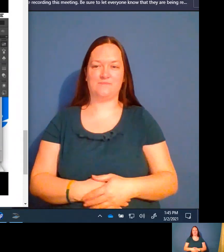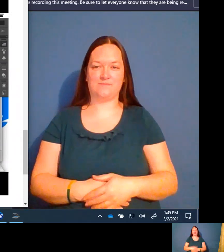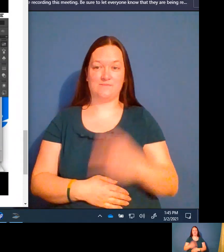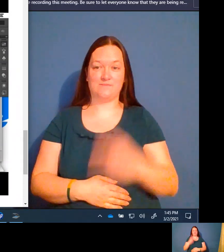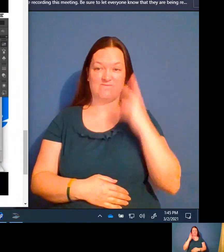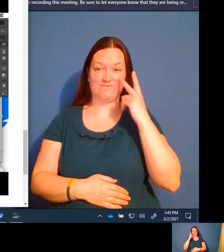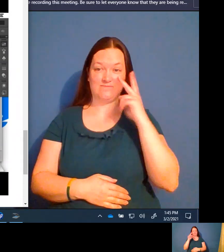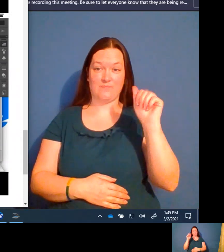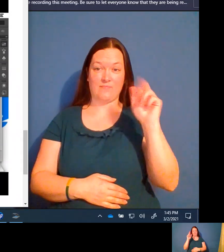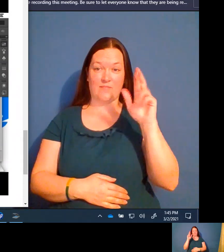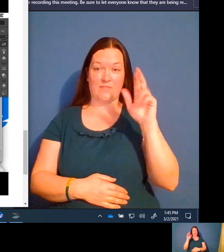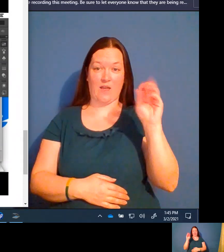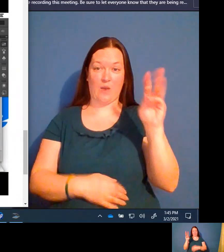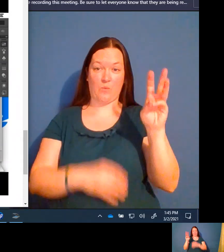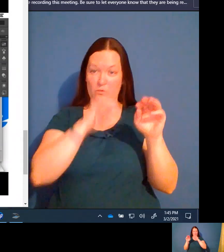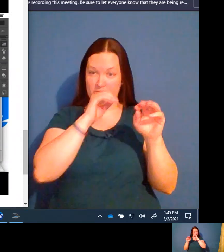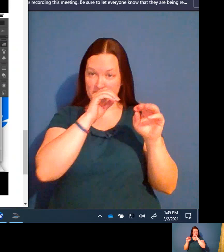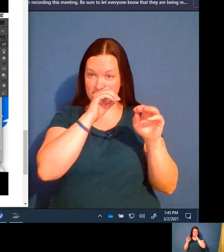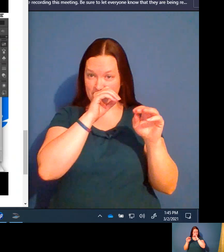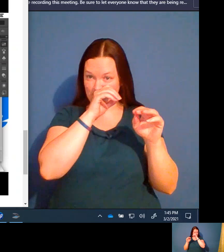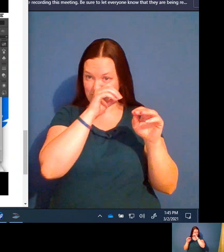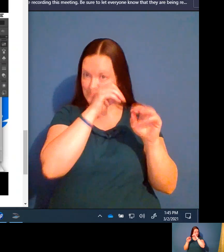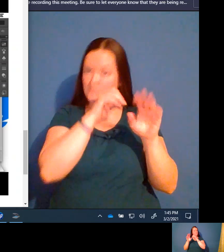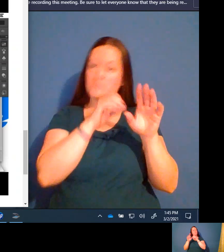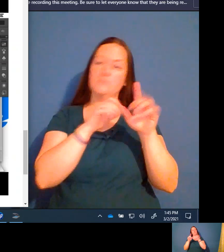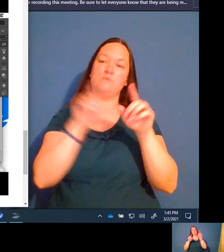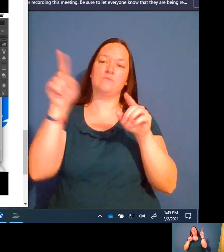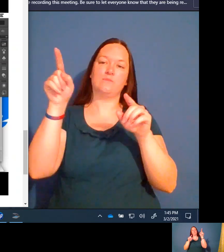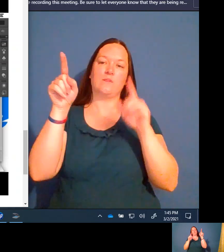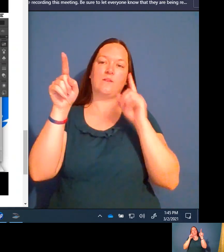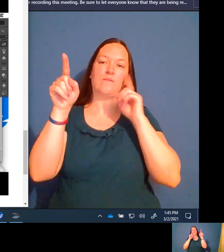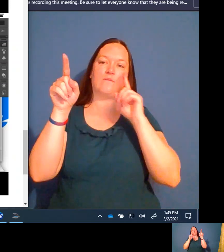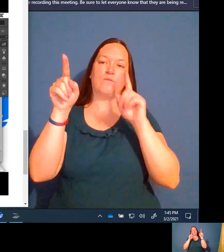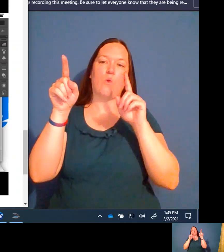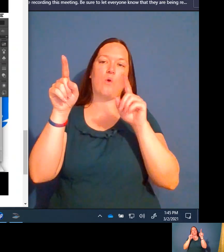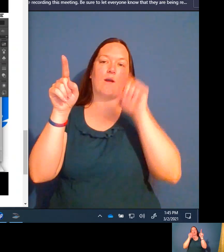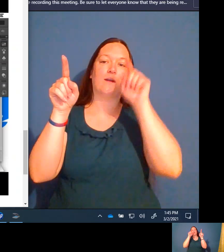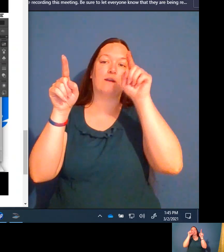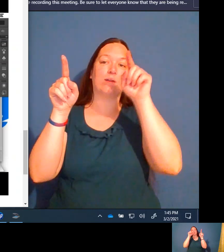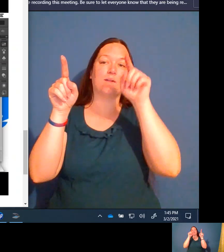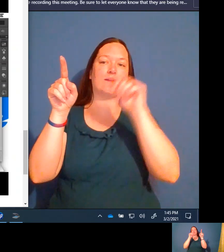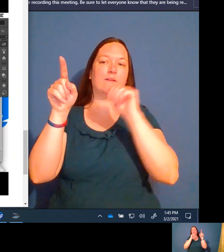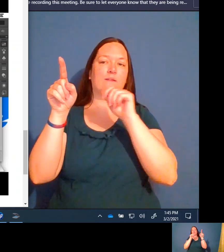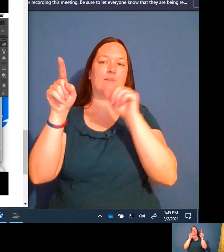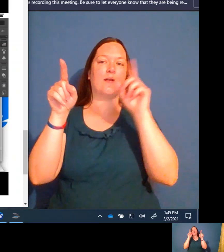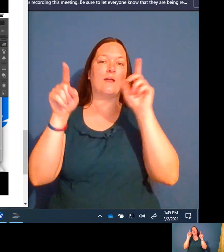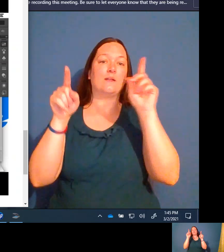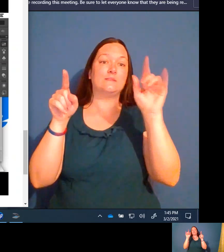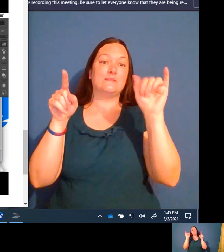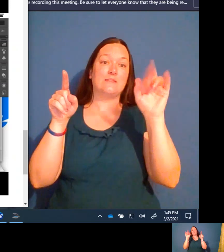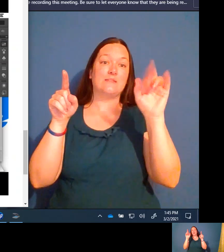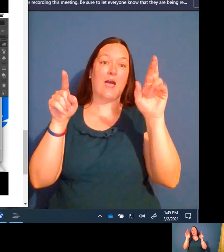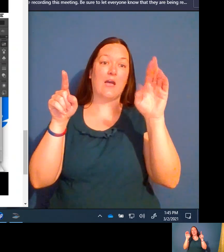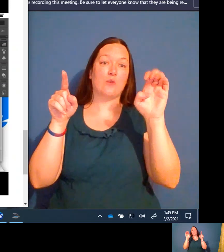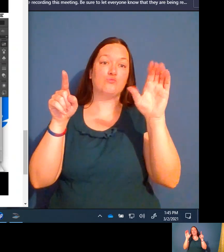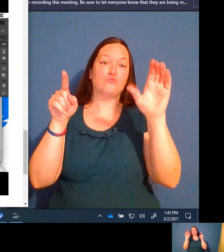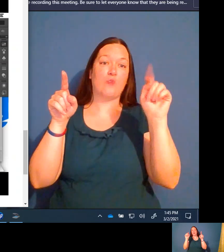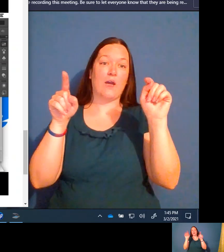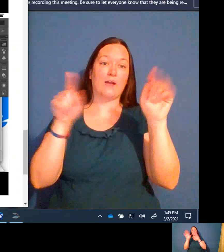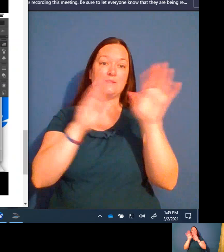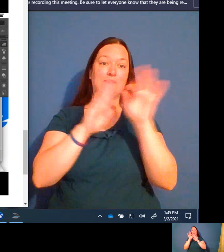Now look at this arrow. It's the direct selection tool. It's different from the regular selection tool because it only